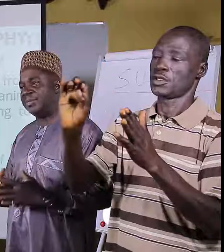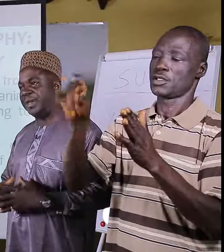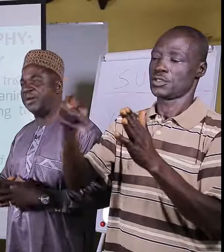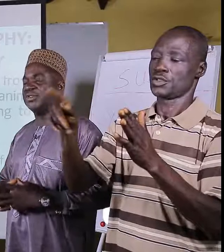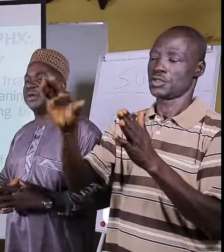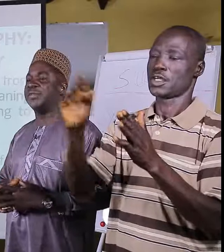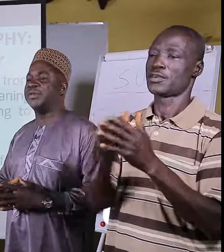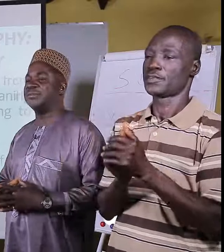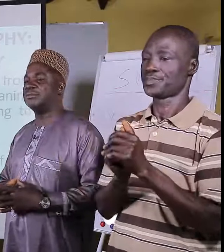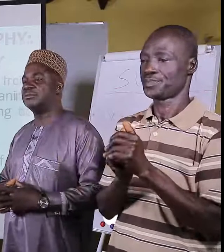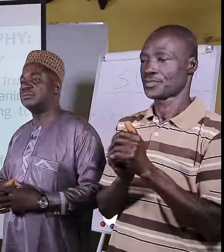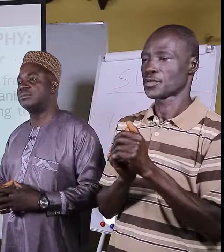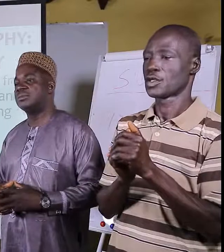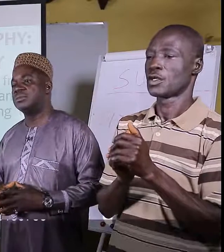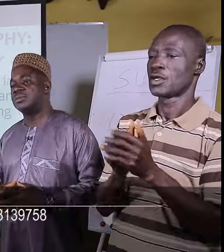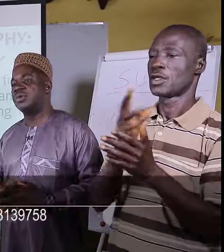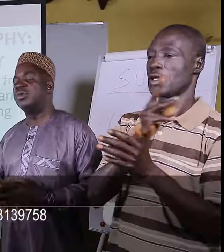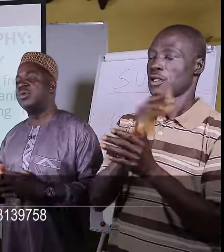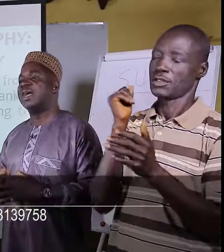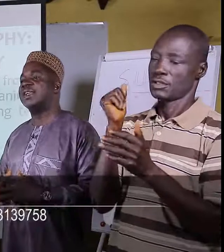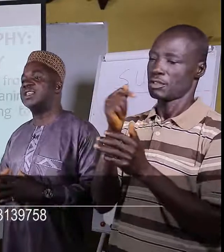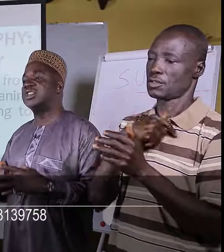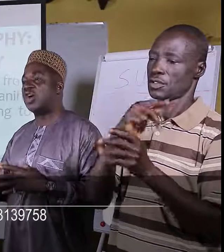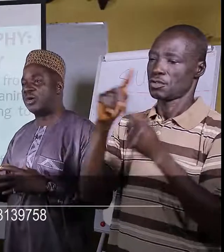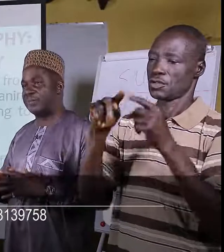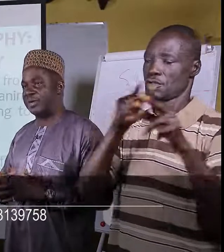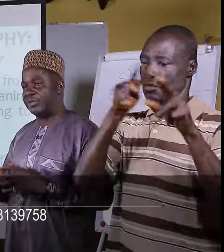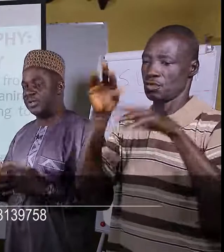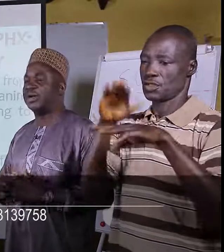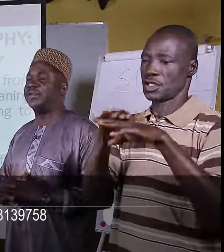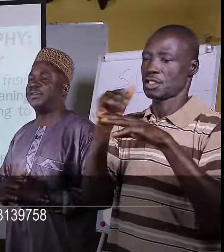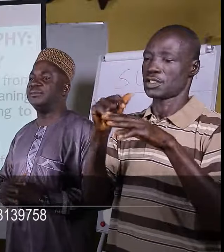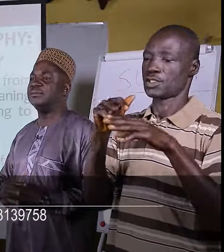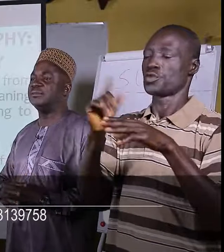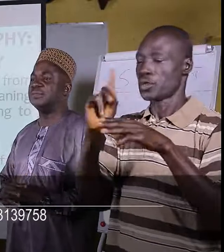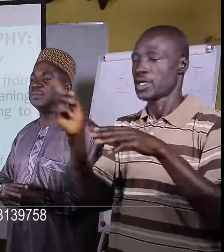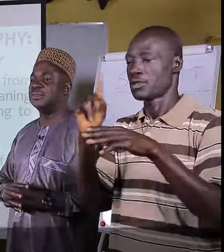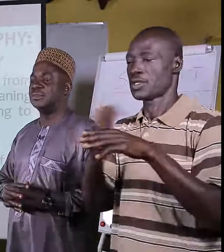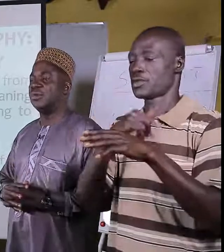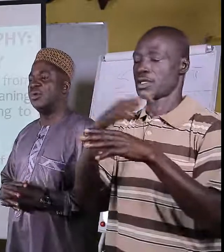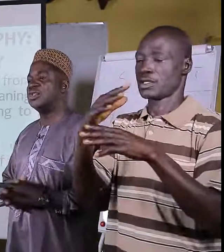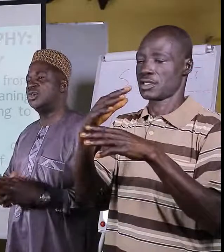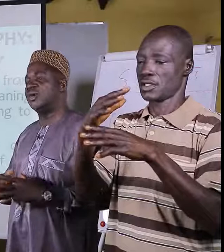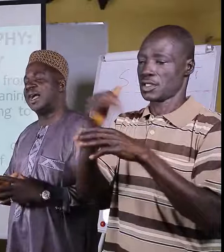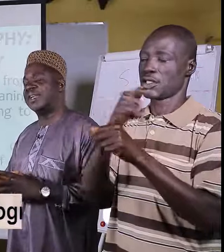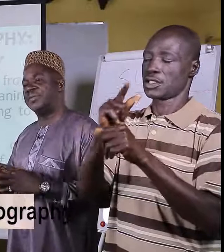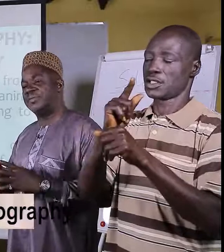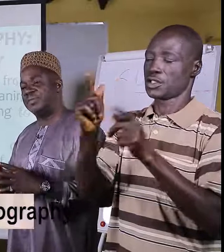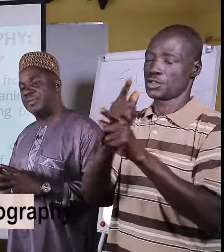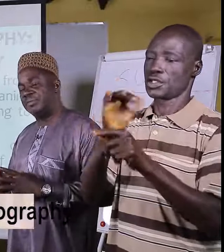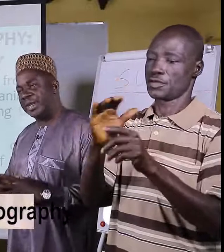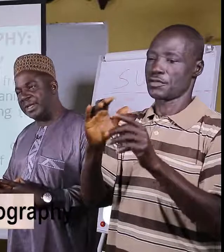look at the meaning of geography. We'll look at the scope of geography. We'll also look at